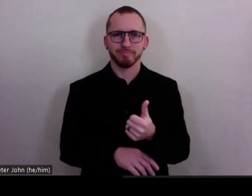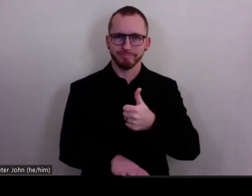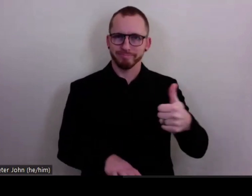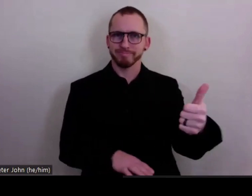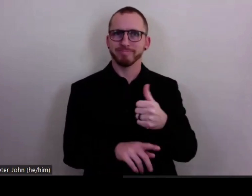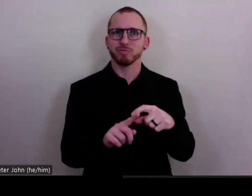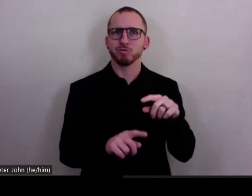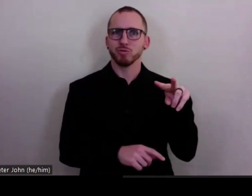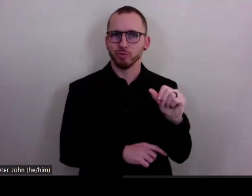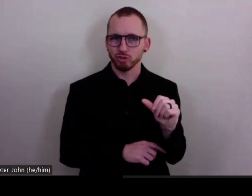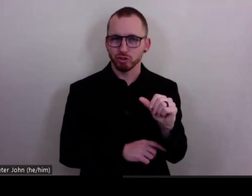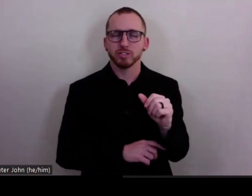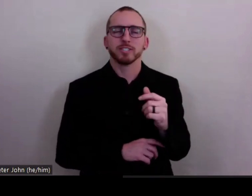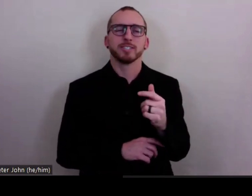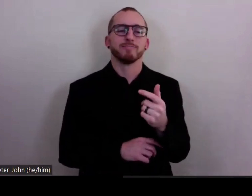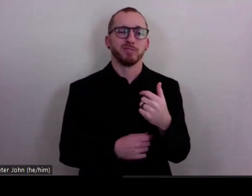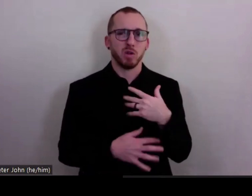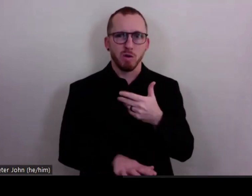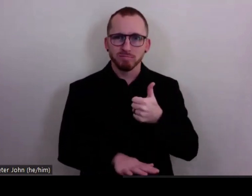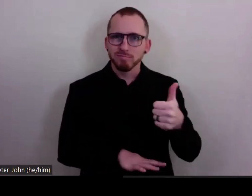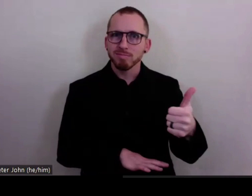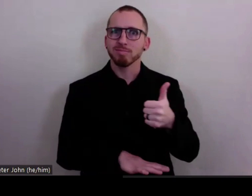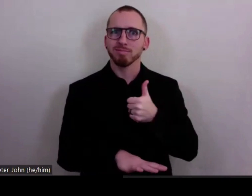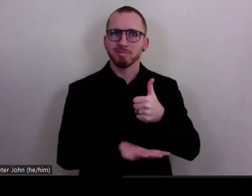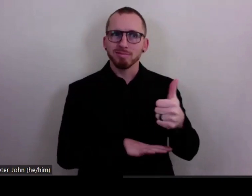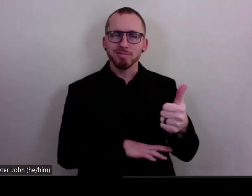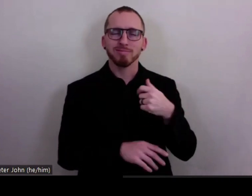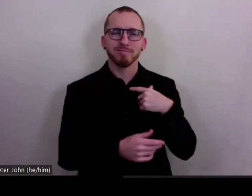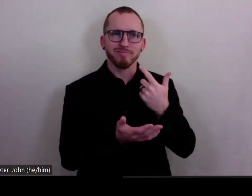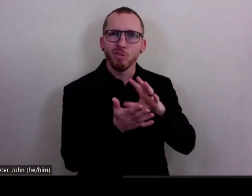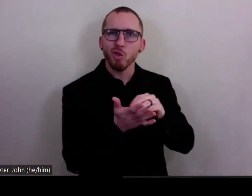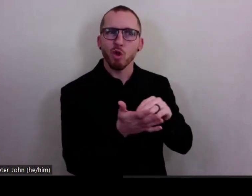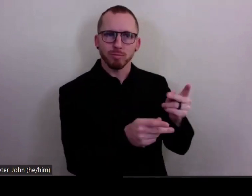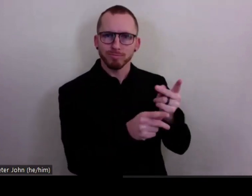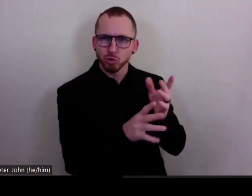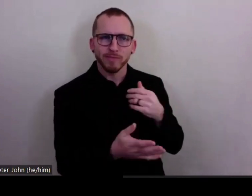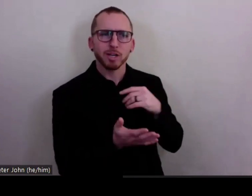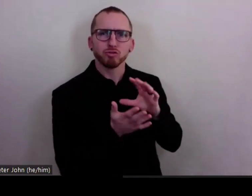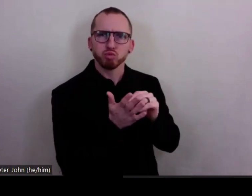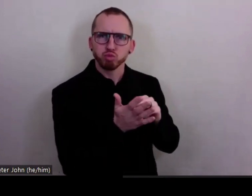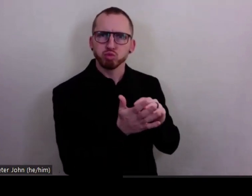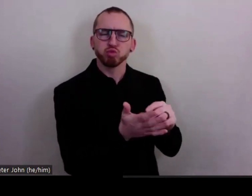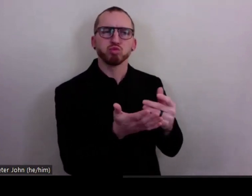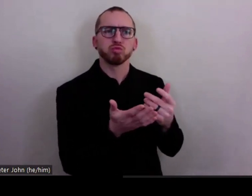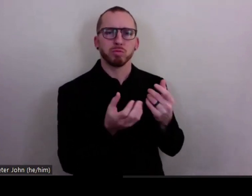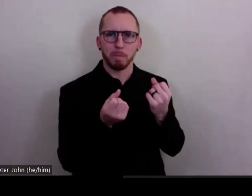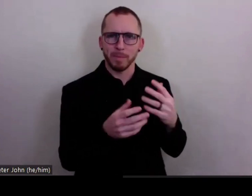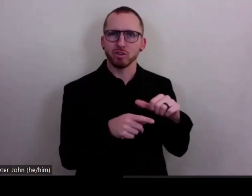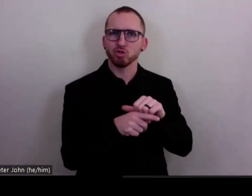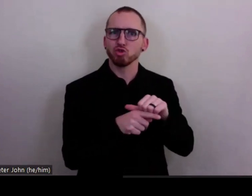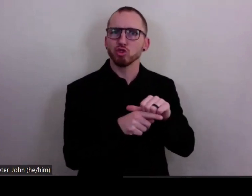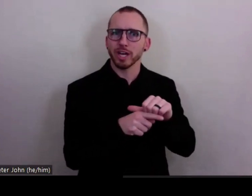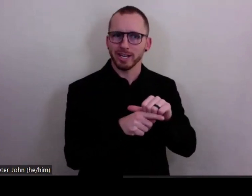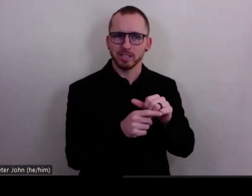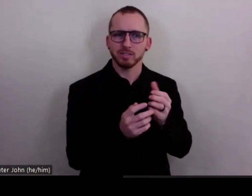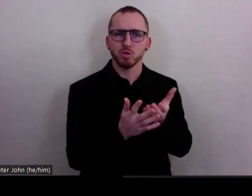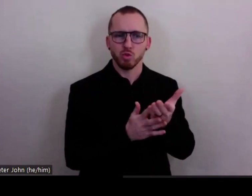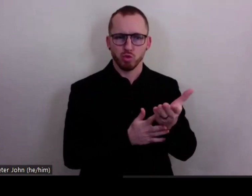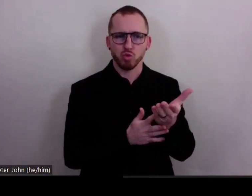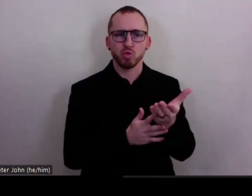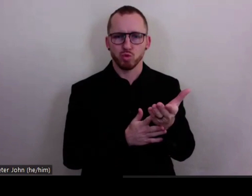I traveled and learned a lot from her. I did a lot of trainings through the Forensics Institute